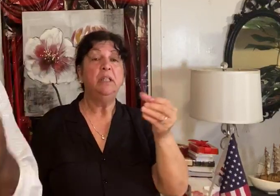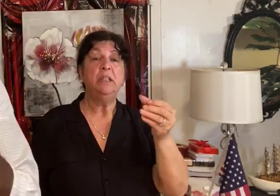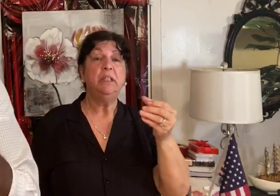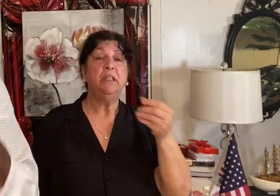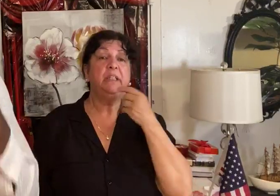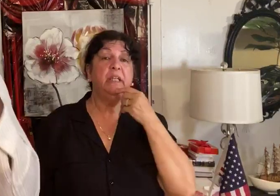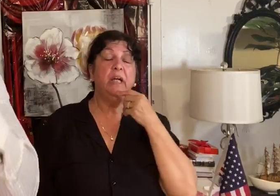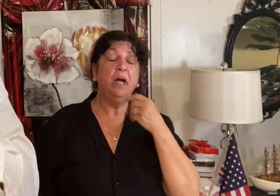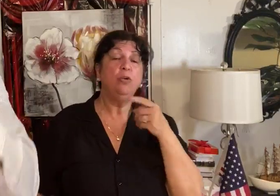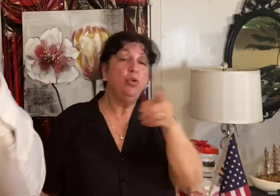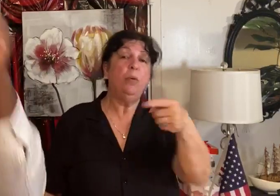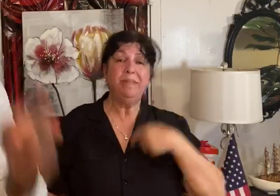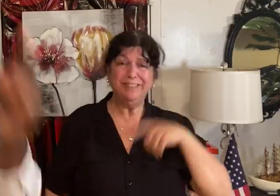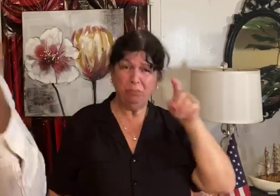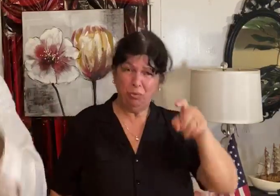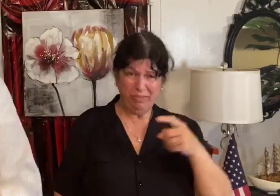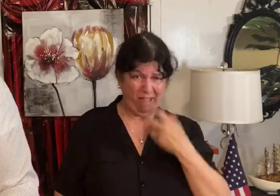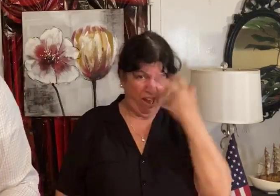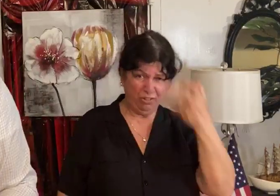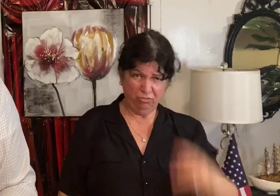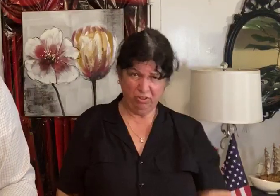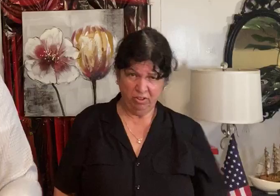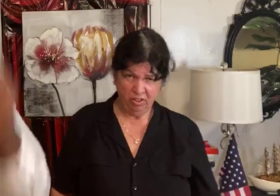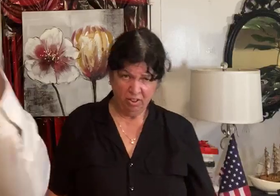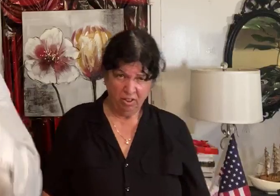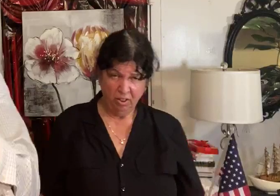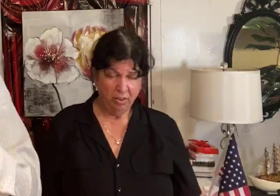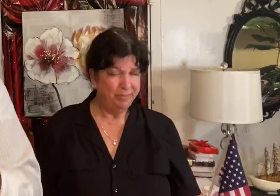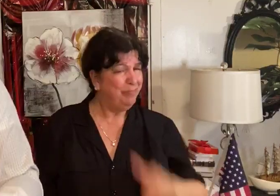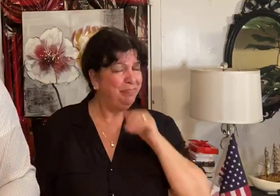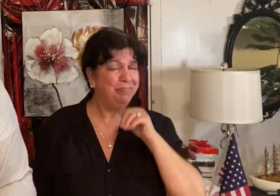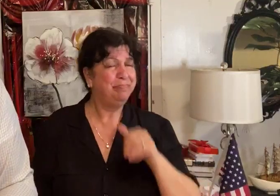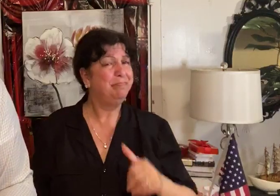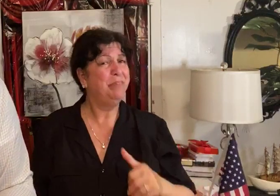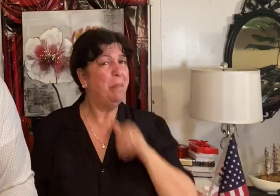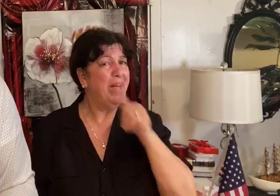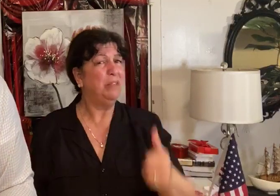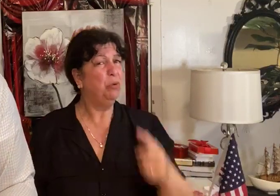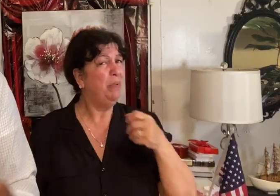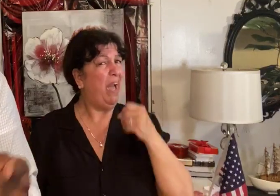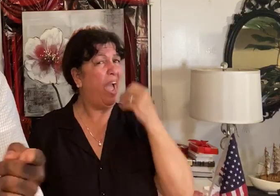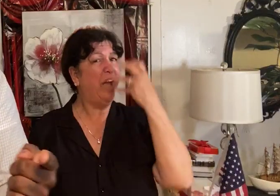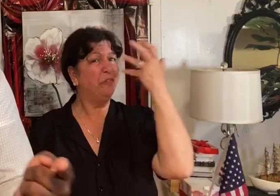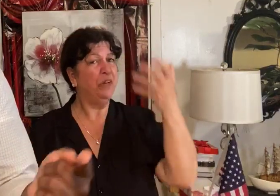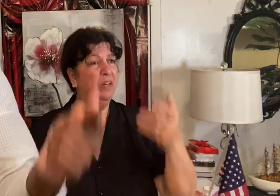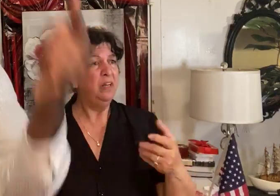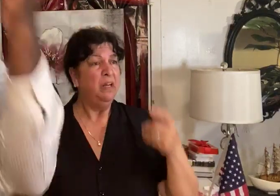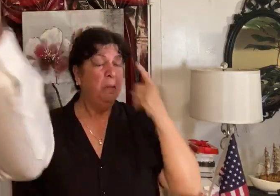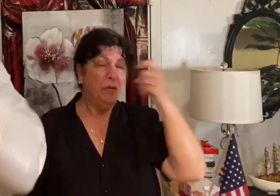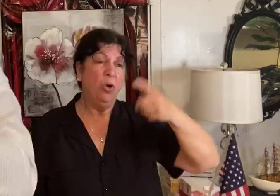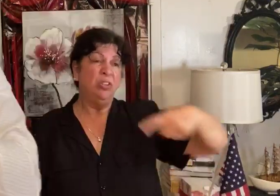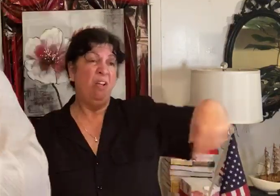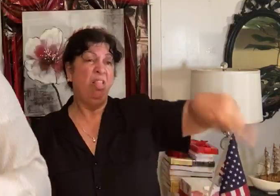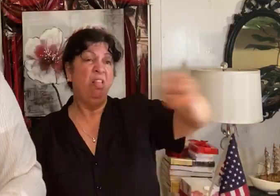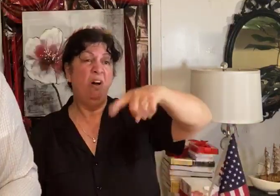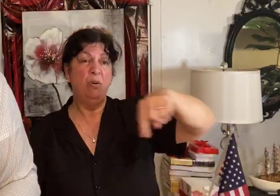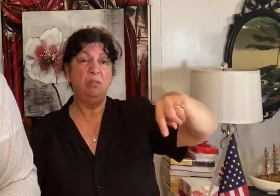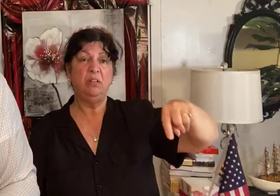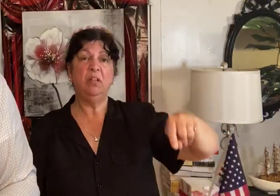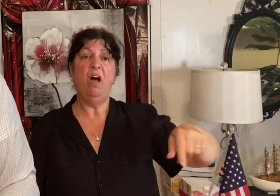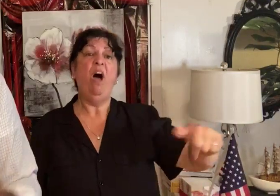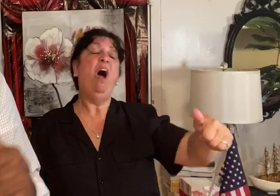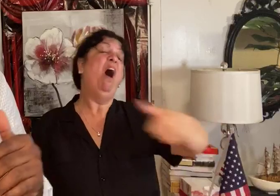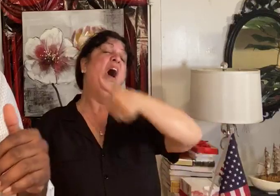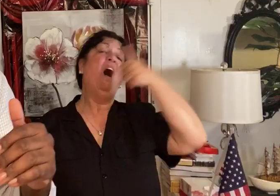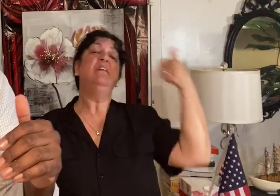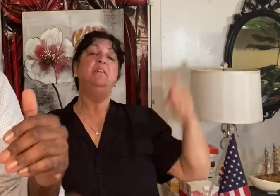to get angry because the president used the Bible as a prop. But I'm not so supposed to be angry because the previous